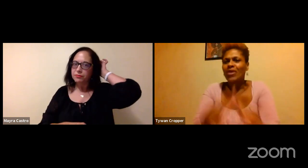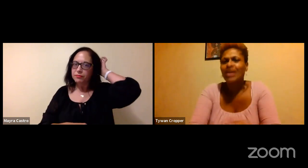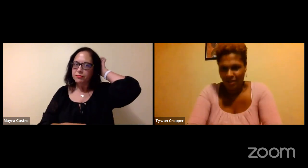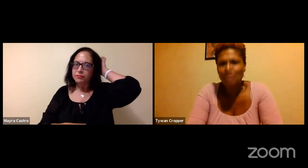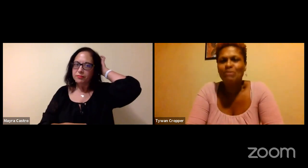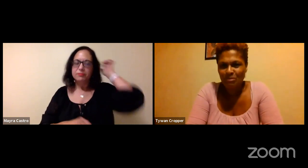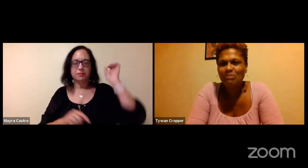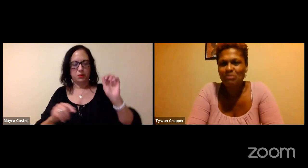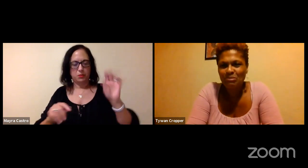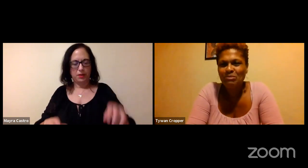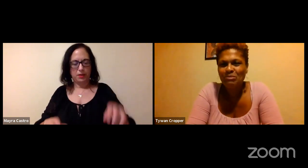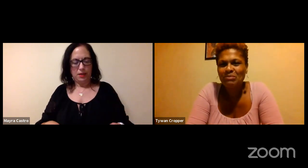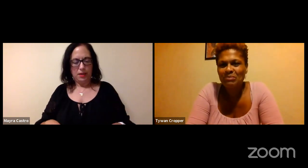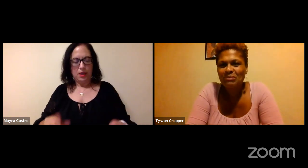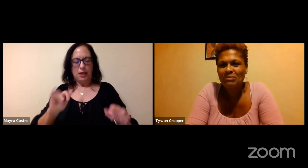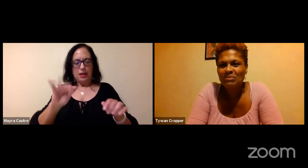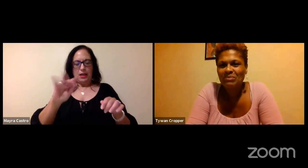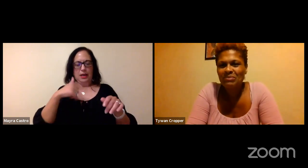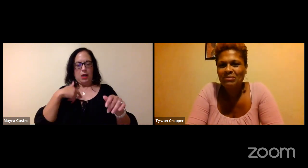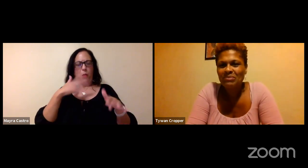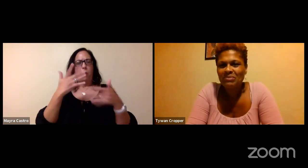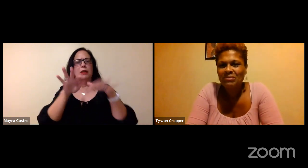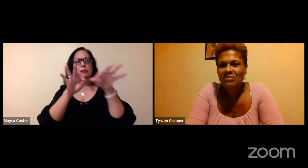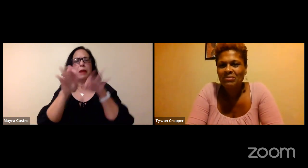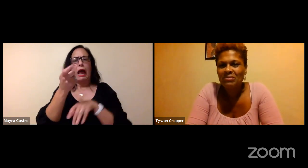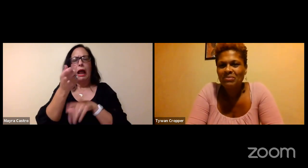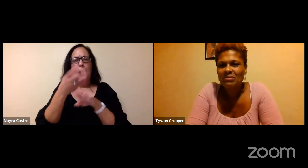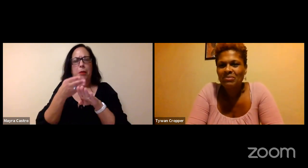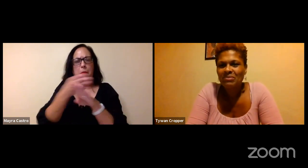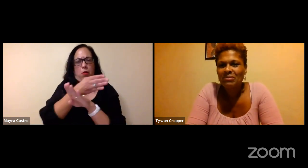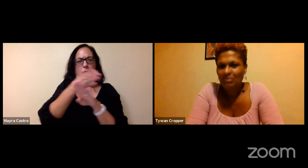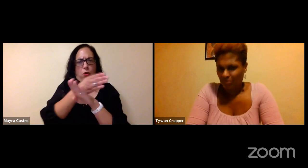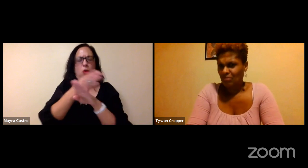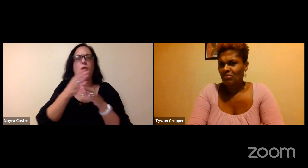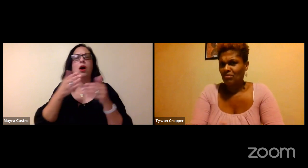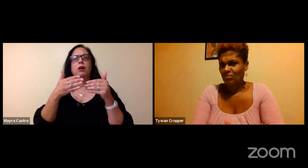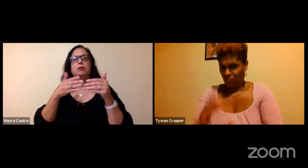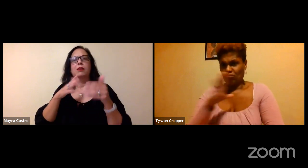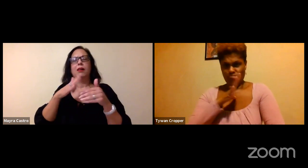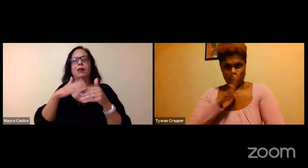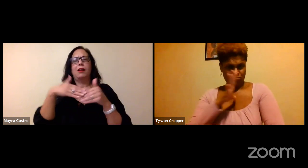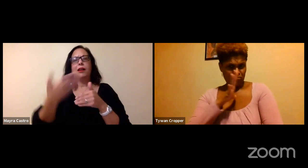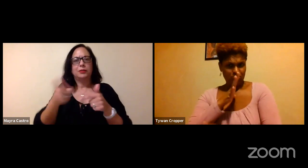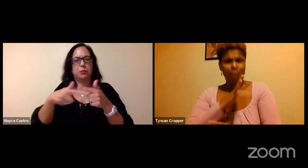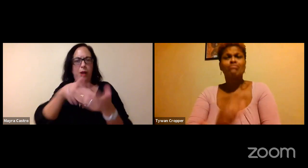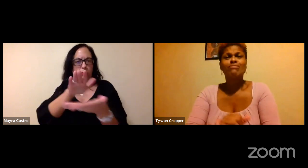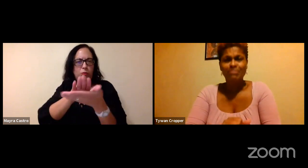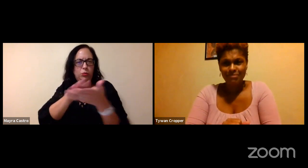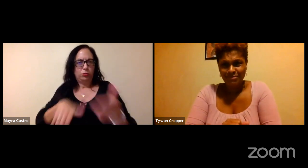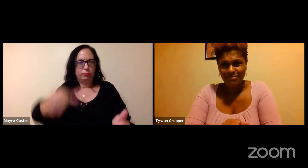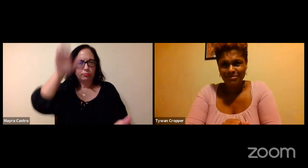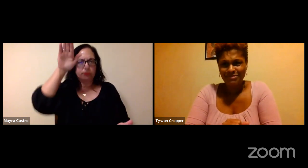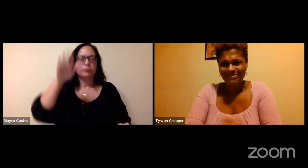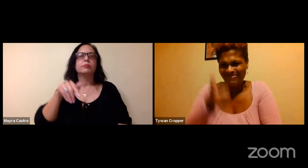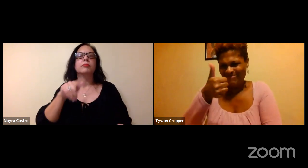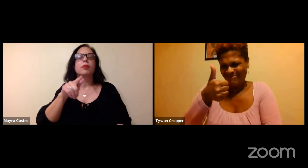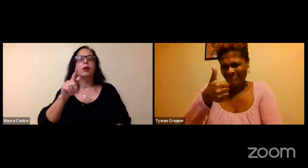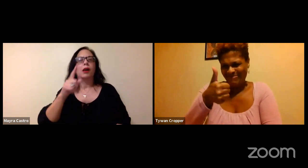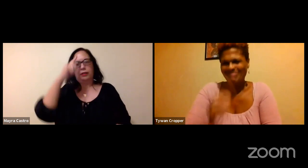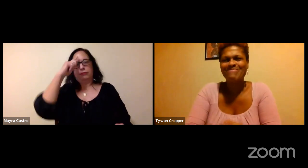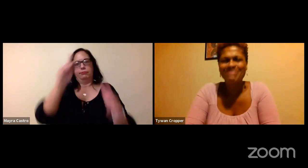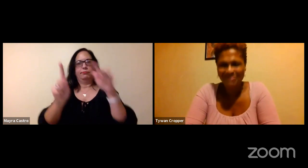wondering, when you were here in America, where did you attend school? Well, let me just take a step back for a